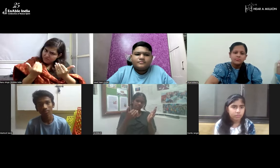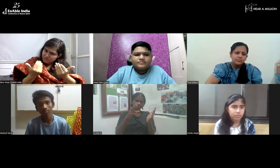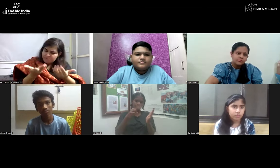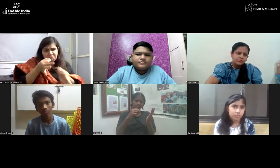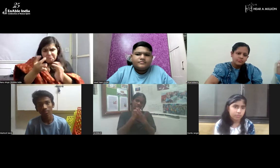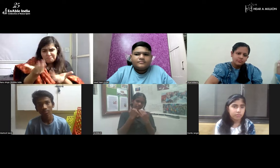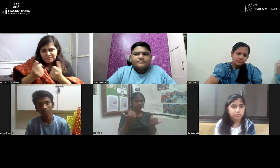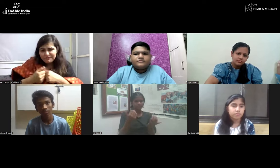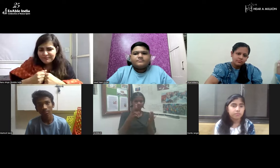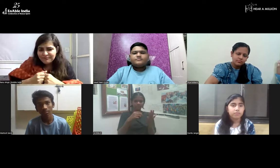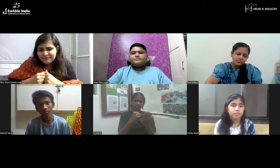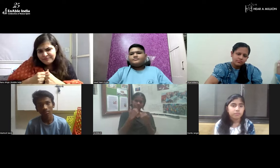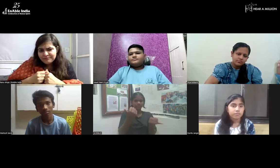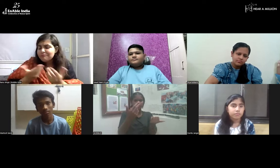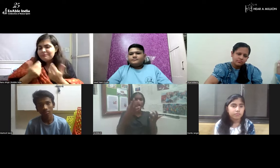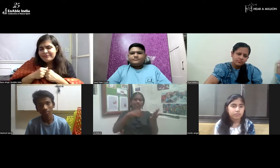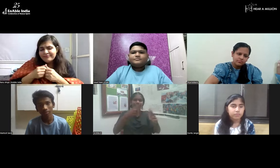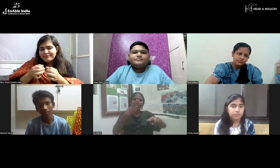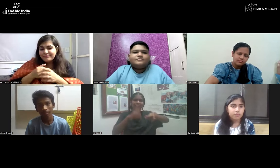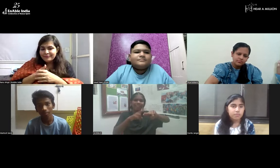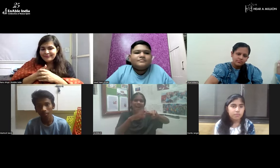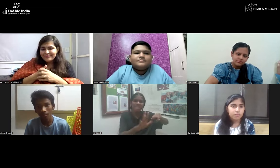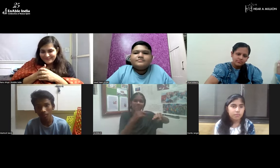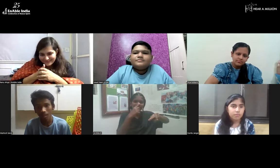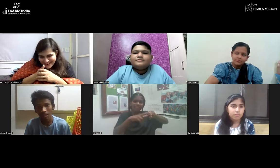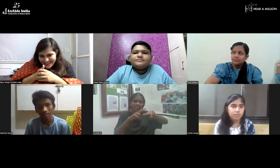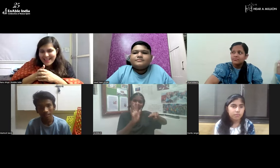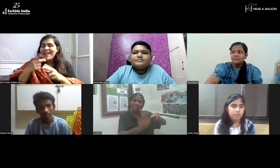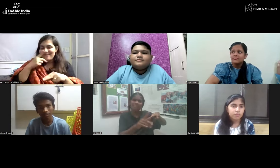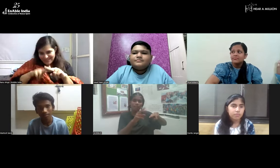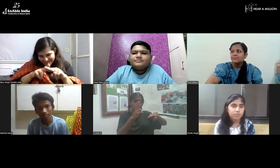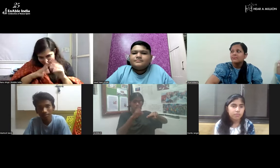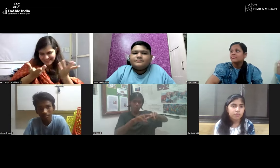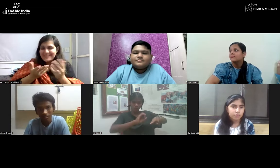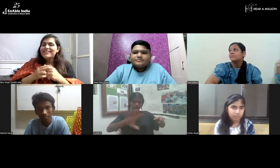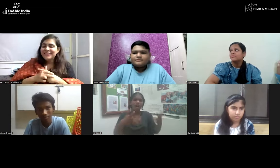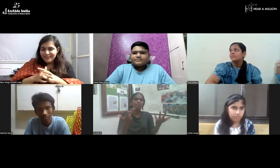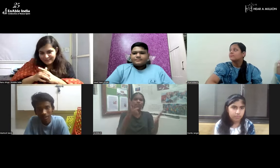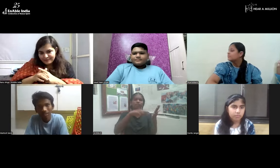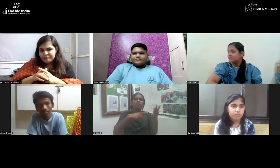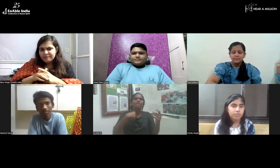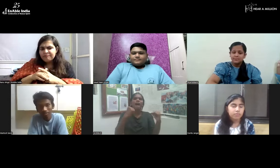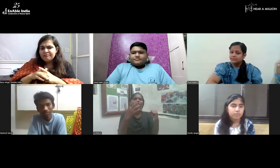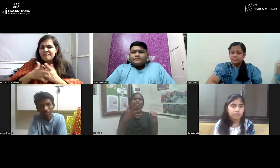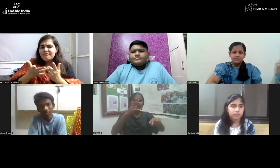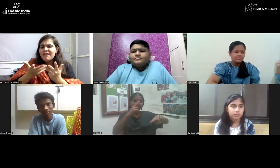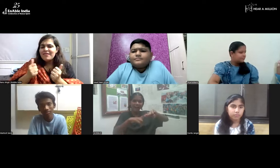yeah, even like if someone does that, like pulling off your cheeks is